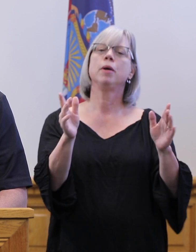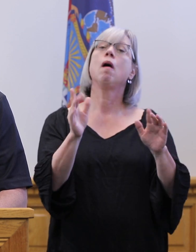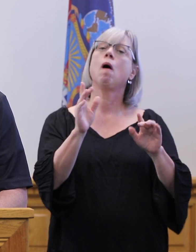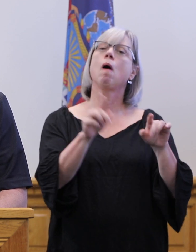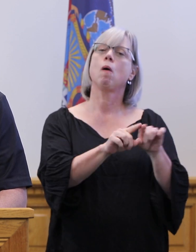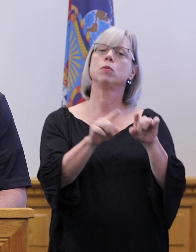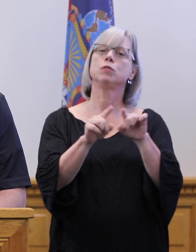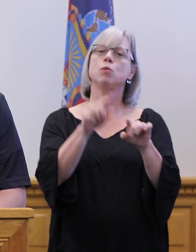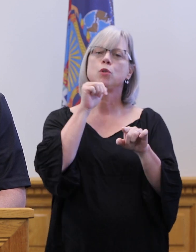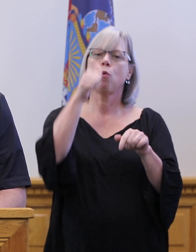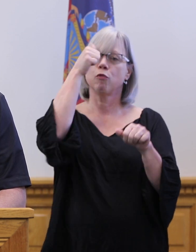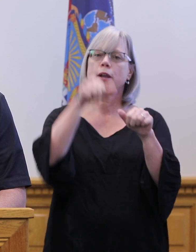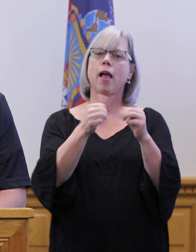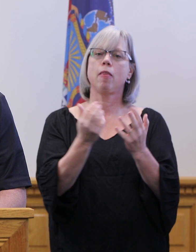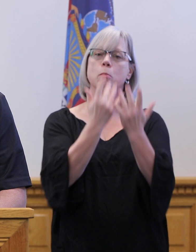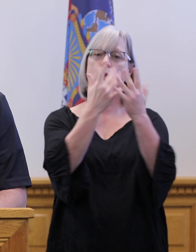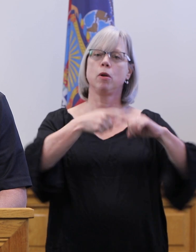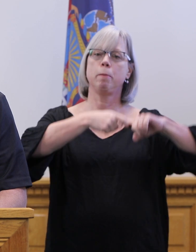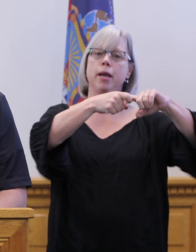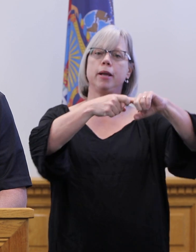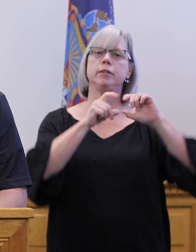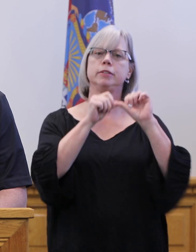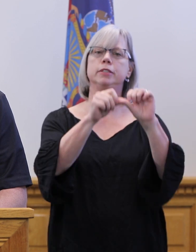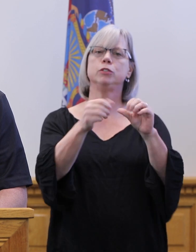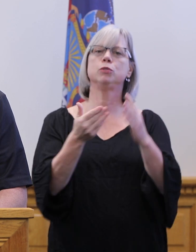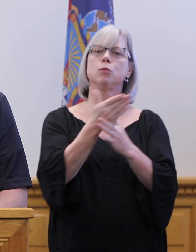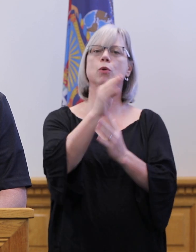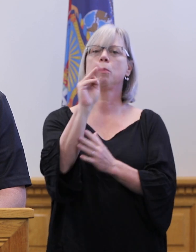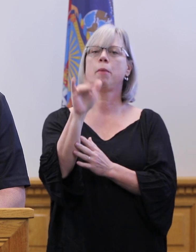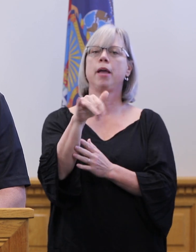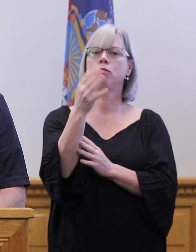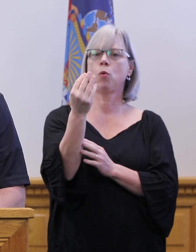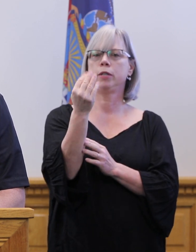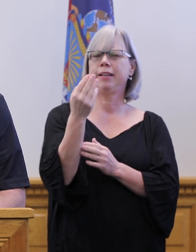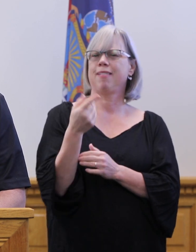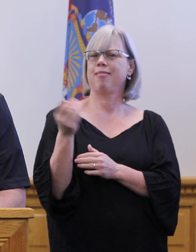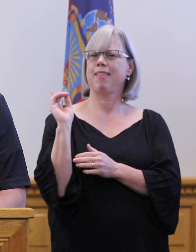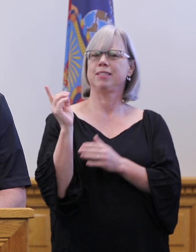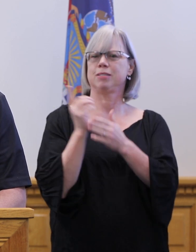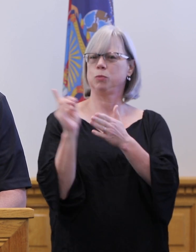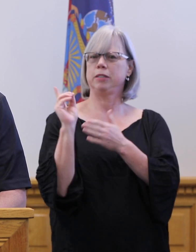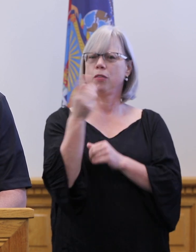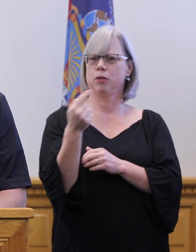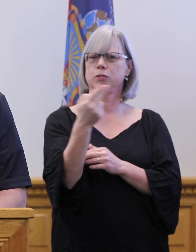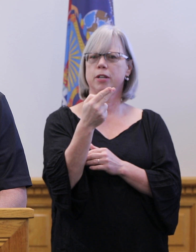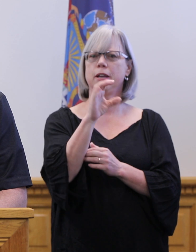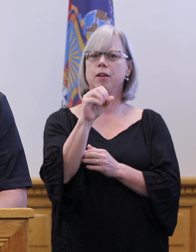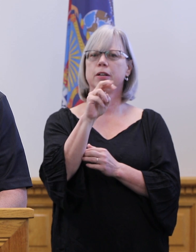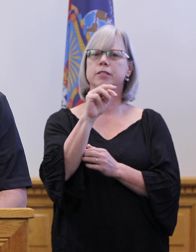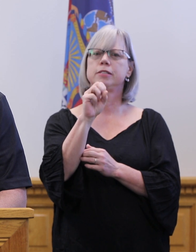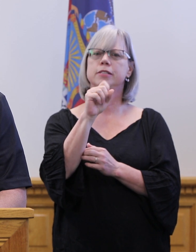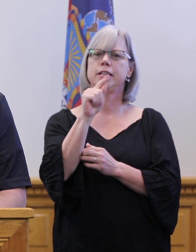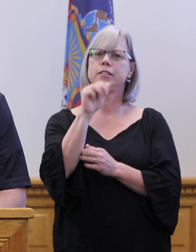York State burn ban remains in effect until May 14th. Last Thursday, the Constantia Volunteer Fire Department answered a call